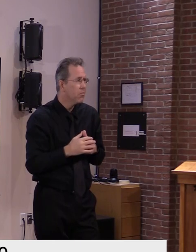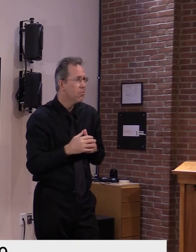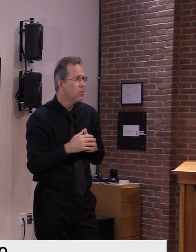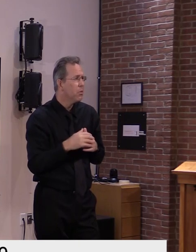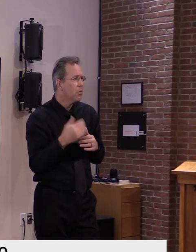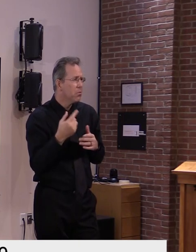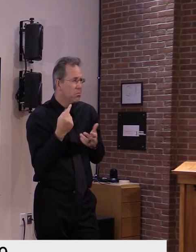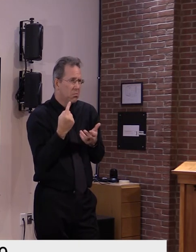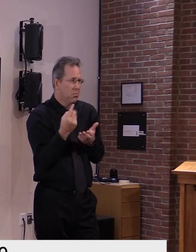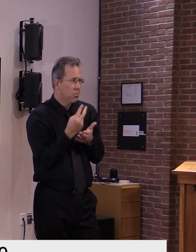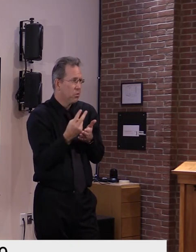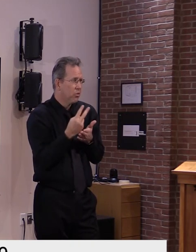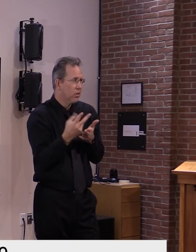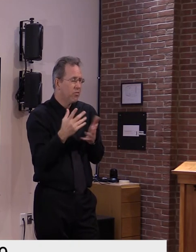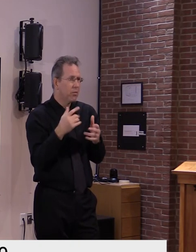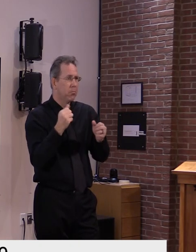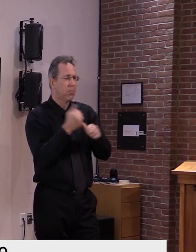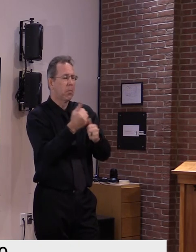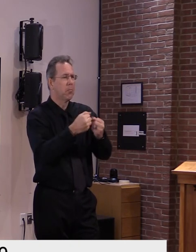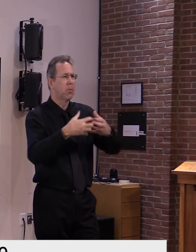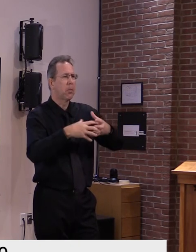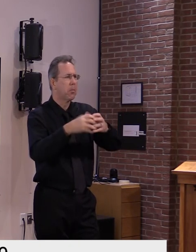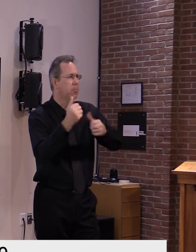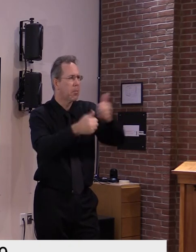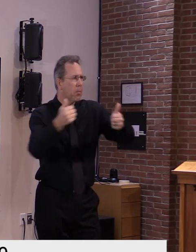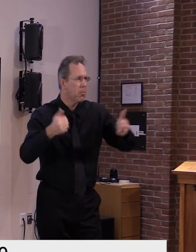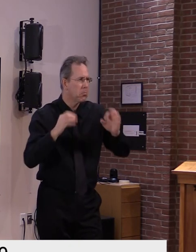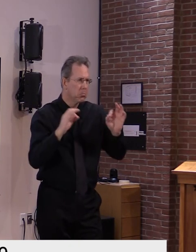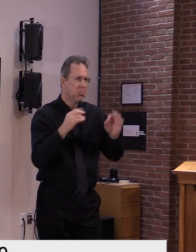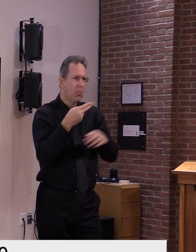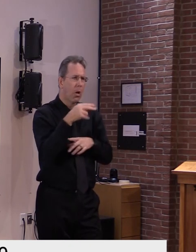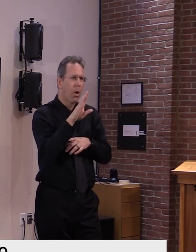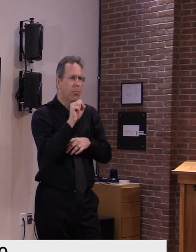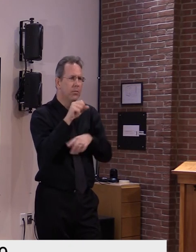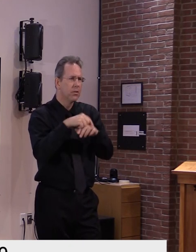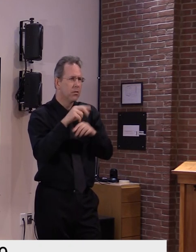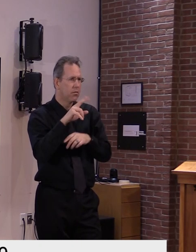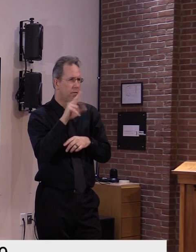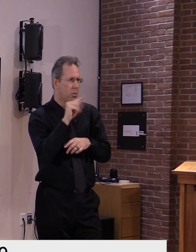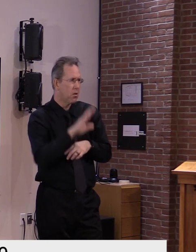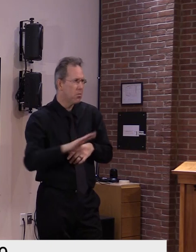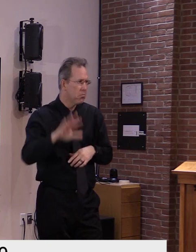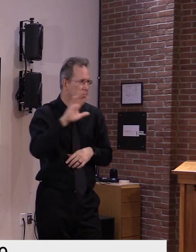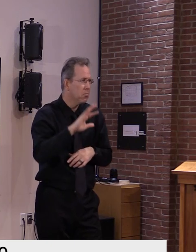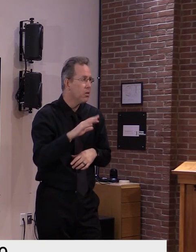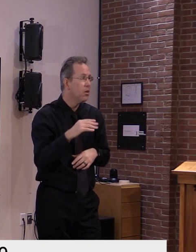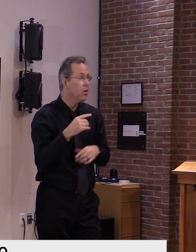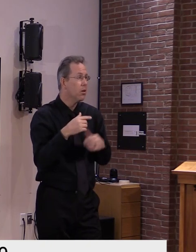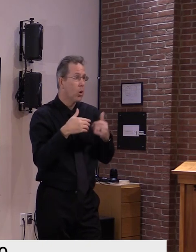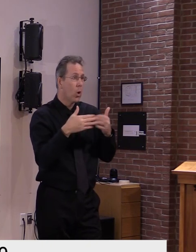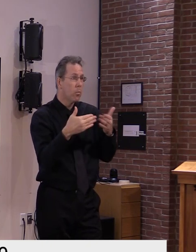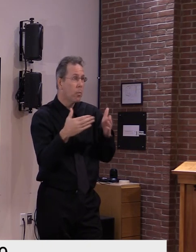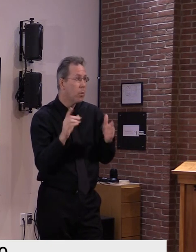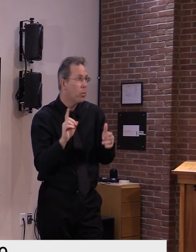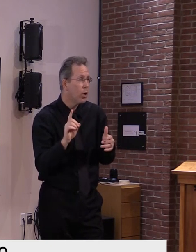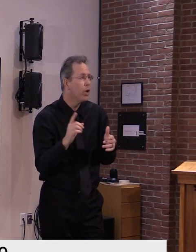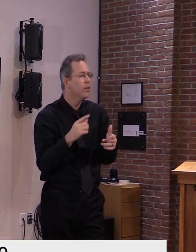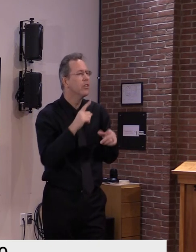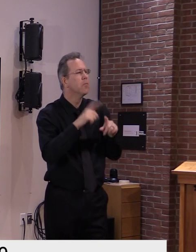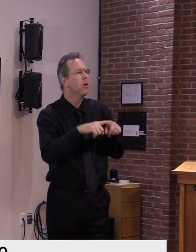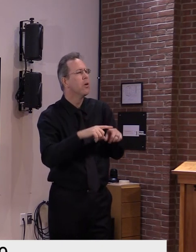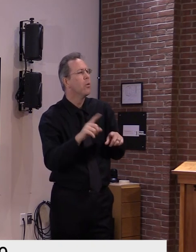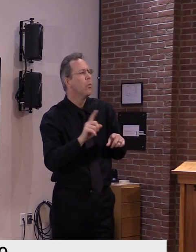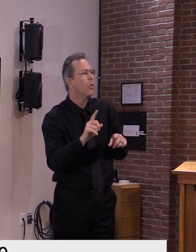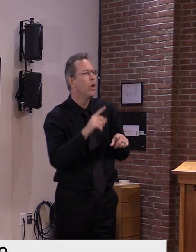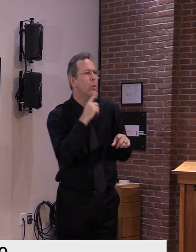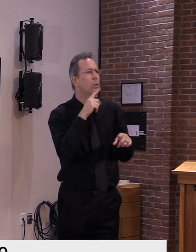a major number of childcare hubs, and we stood them up based upon the need at the time on who was